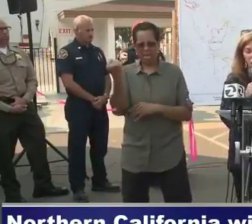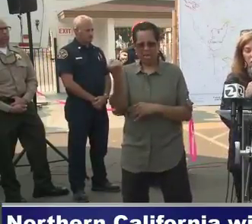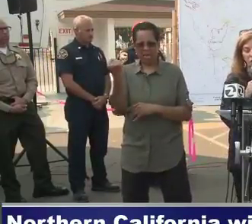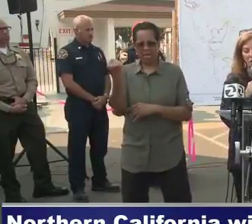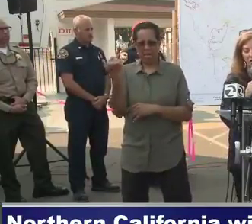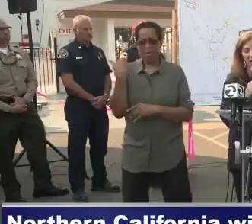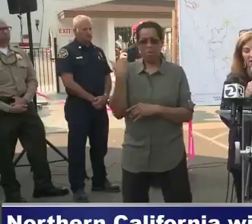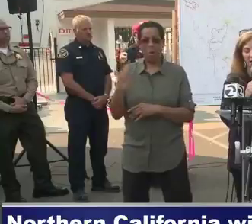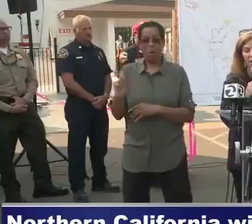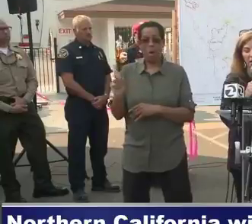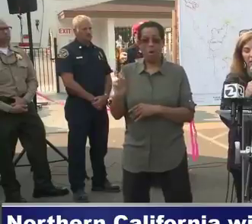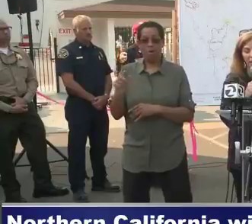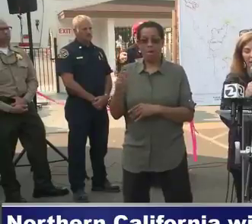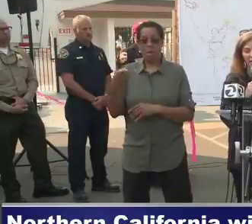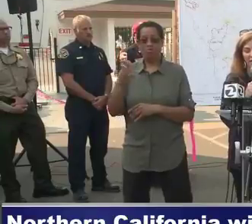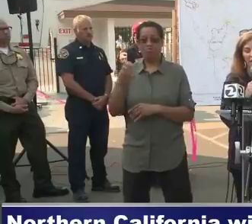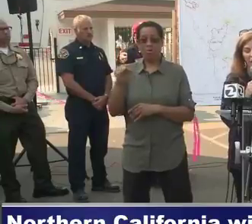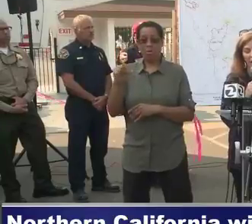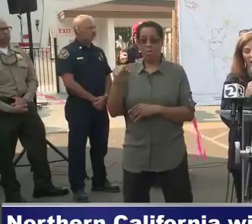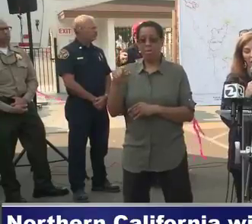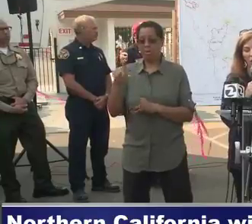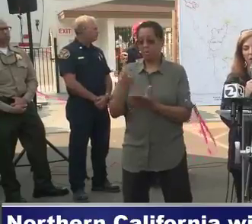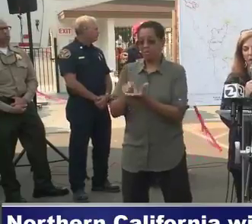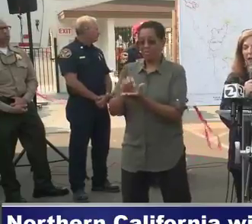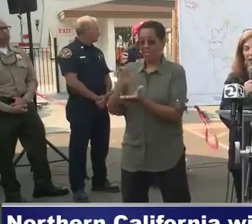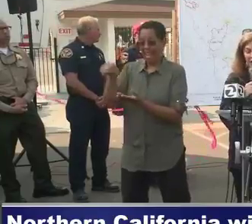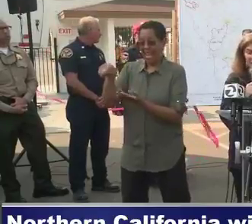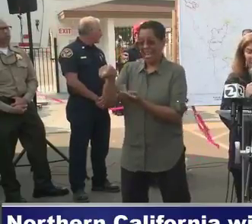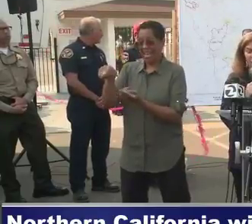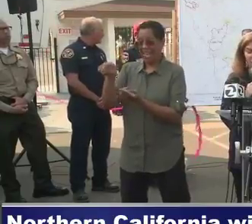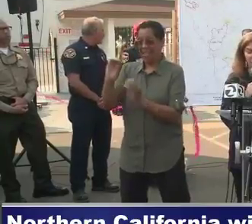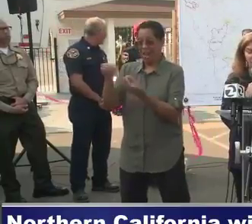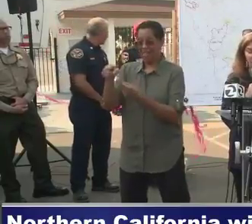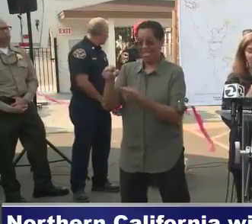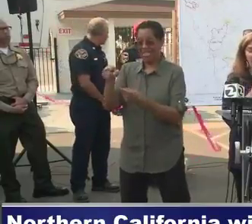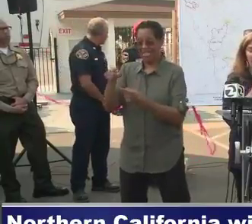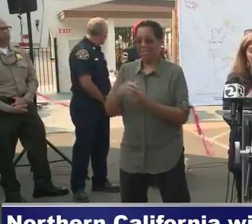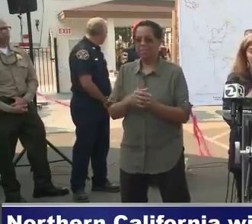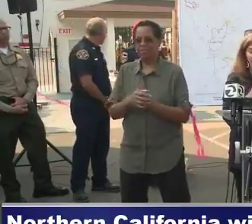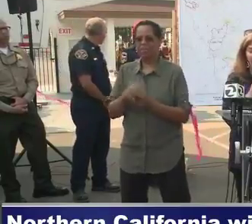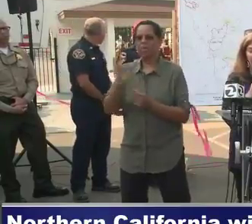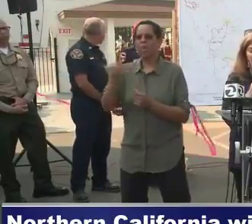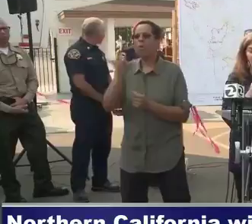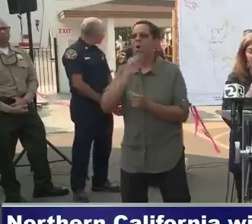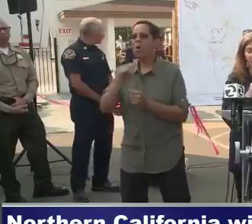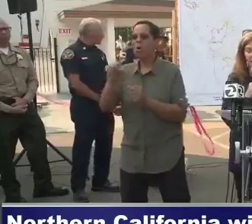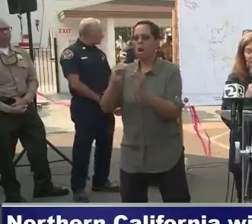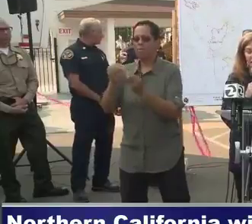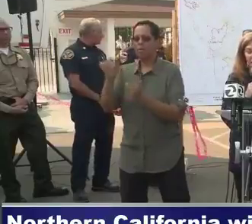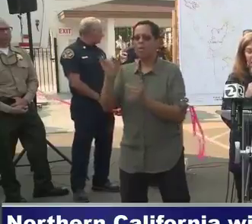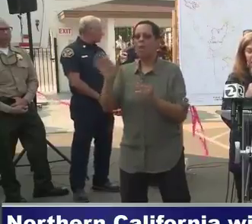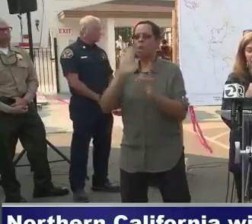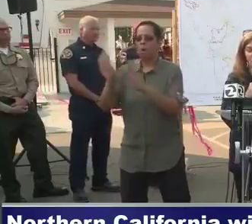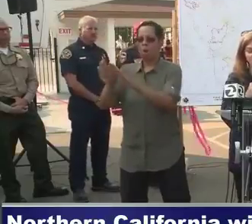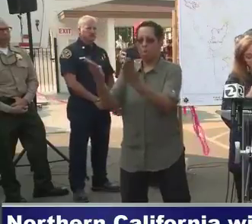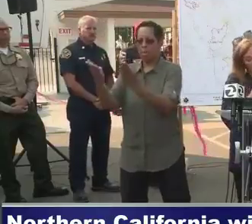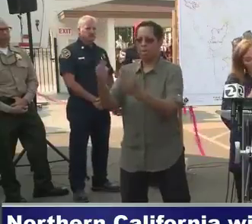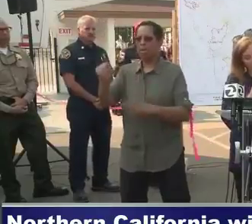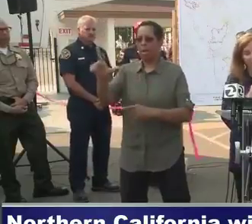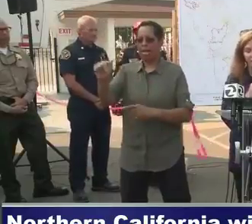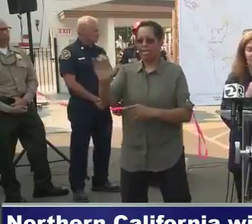is 427 Mendocino Avenue. Again, that is Saturday. A LAC, or LAC,